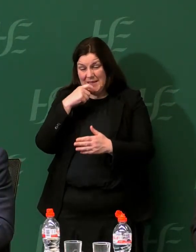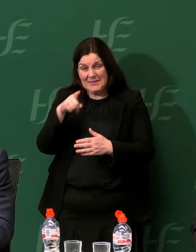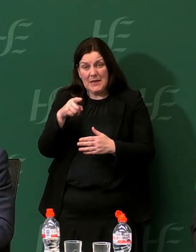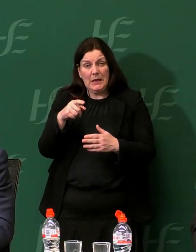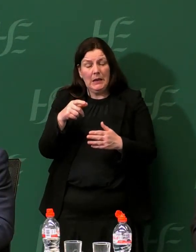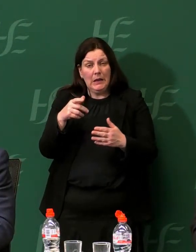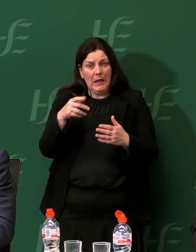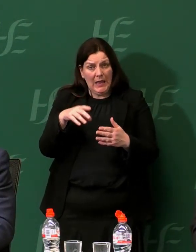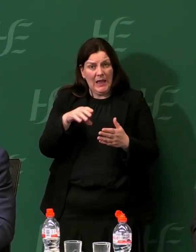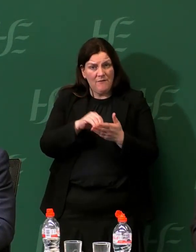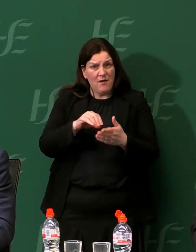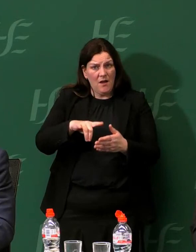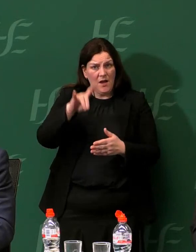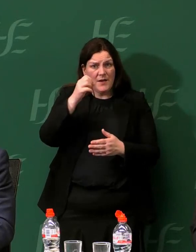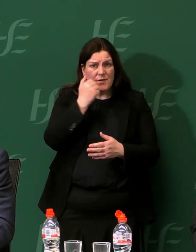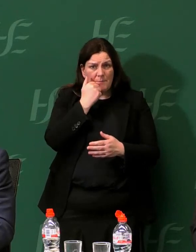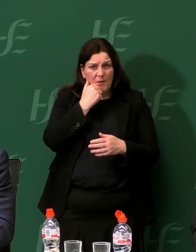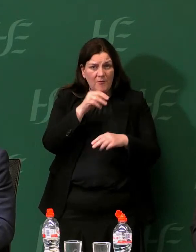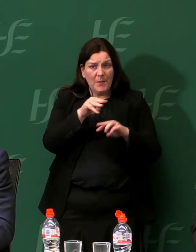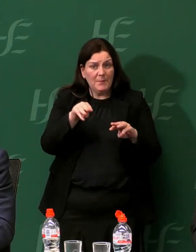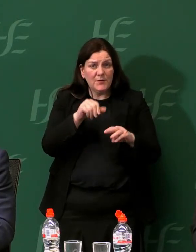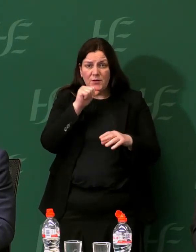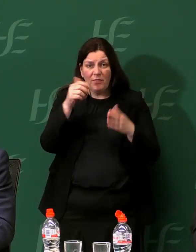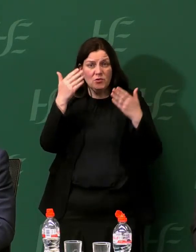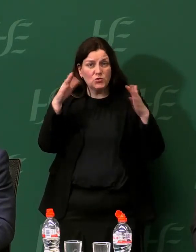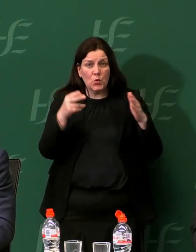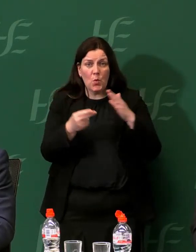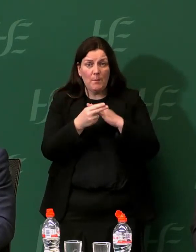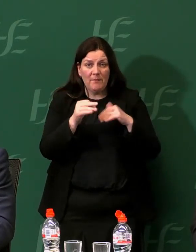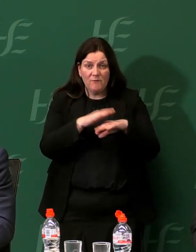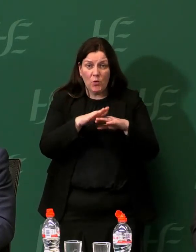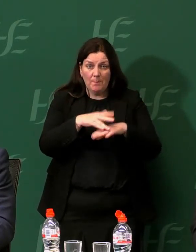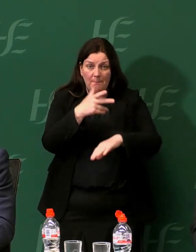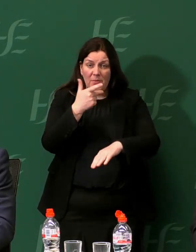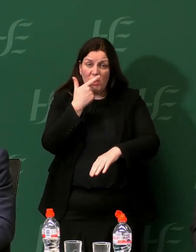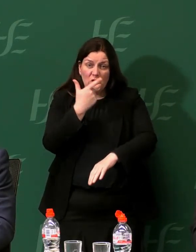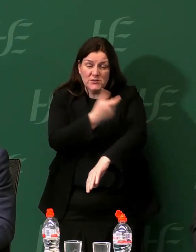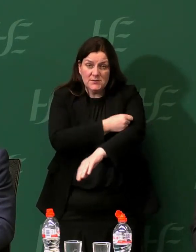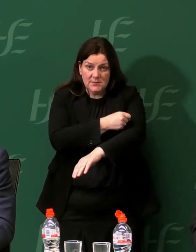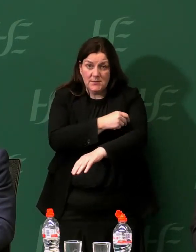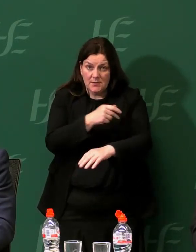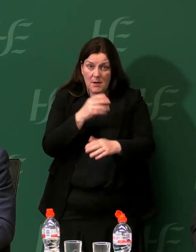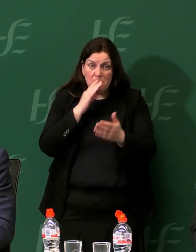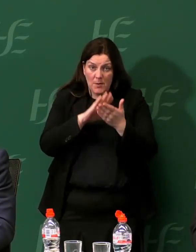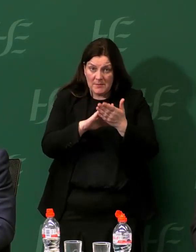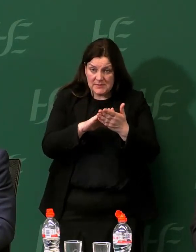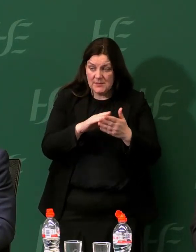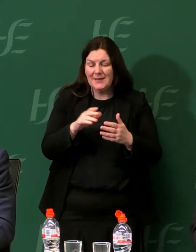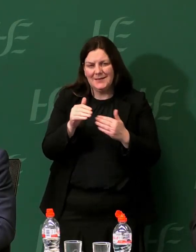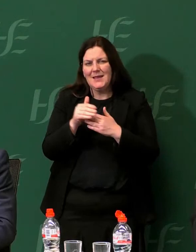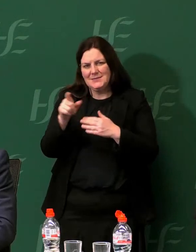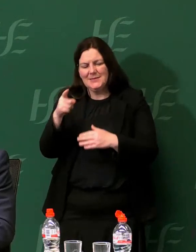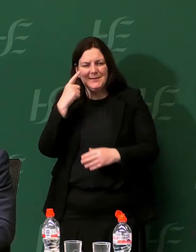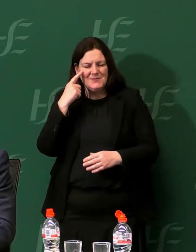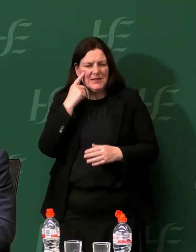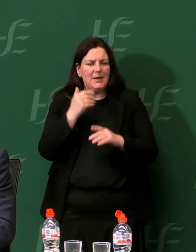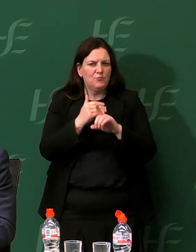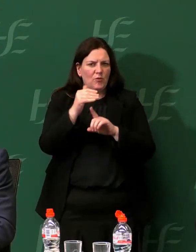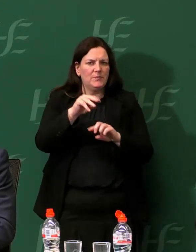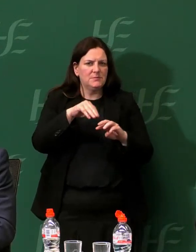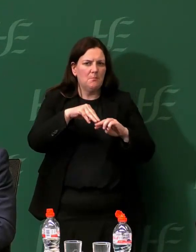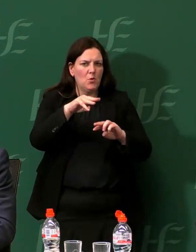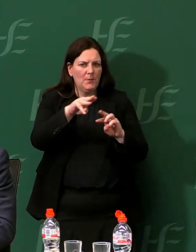no-shows for booster appointments. Has there been any improvement since then? Yeah, we've seen strong improvements overall. We've put some, and Damian